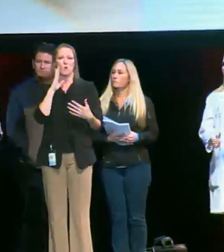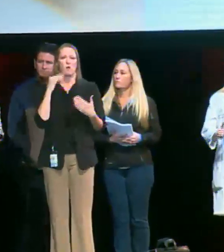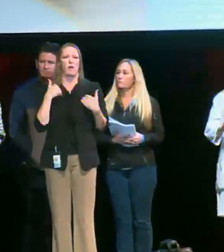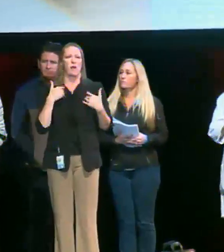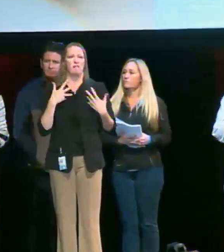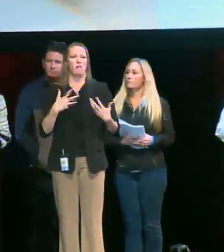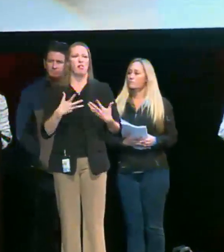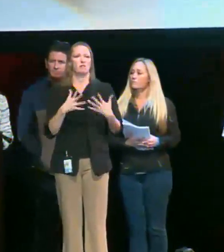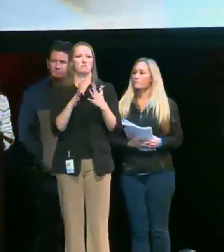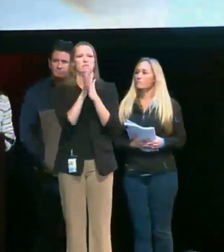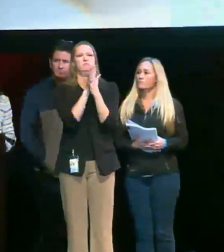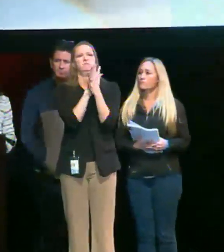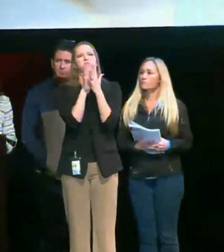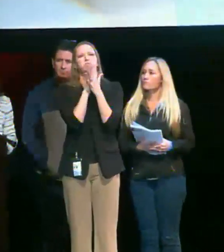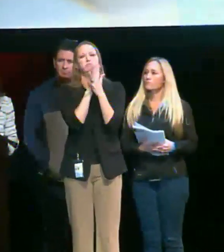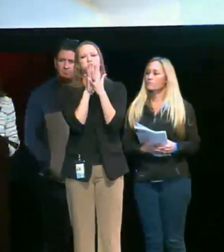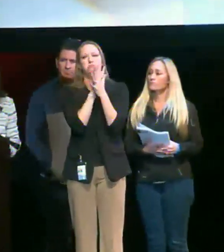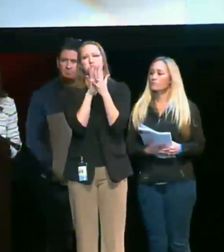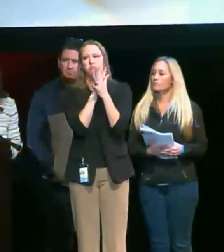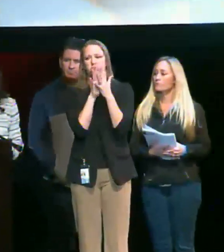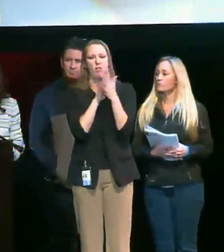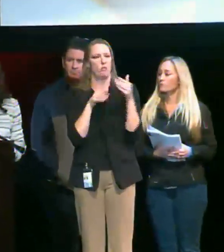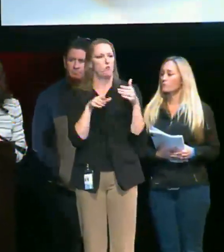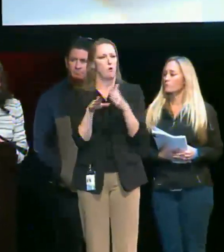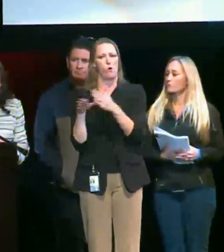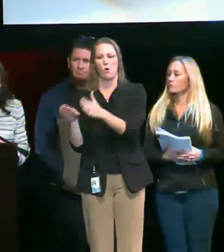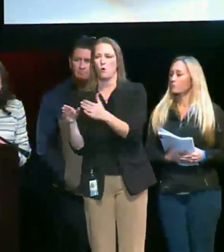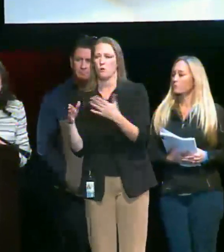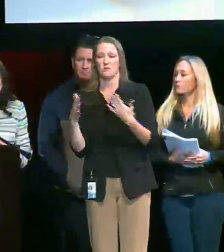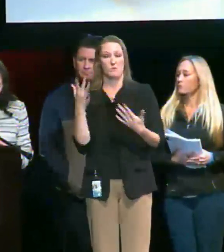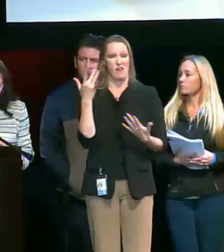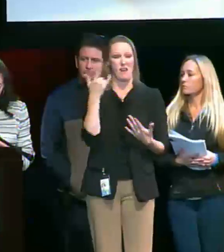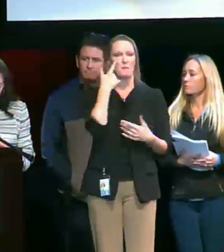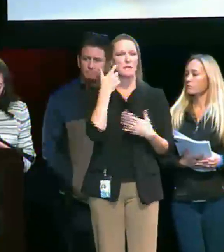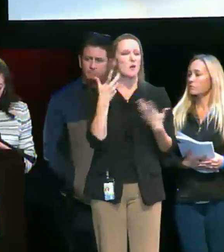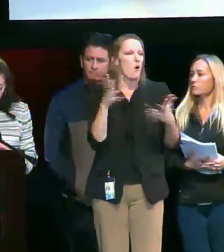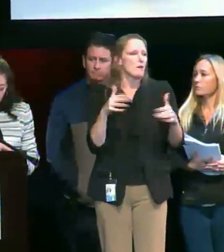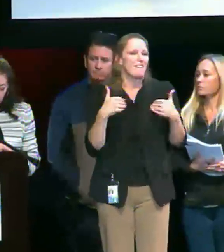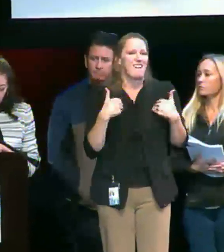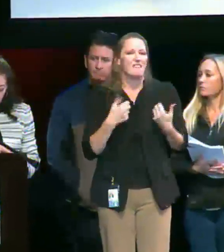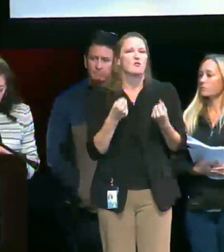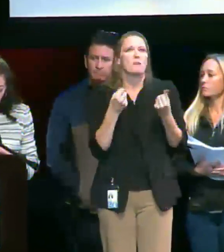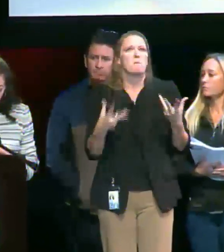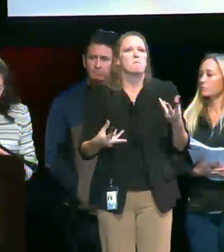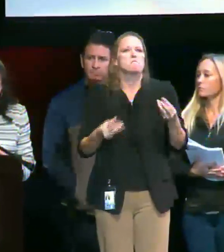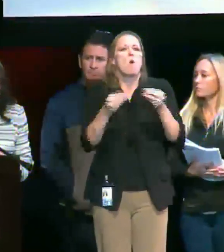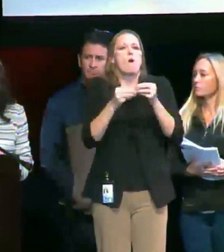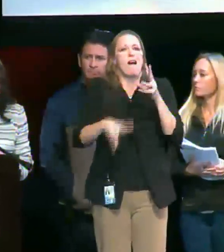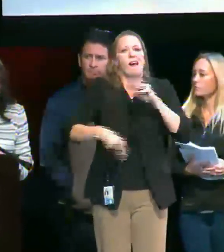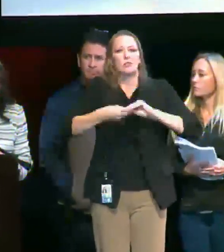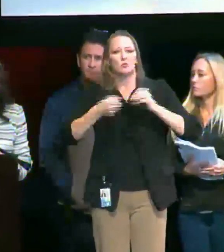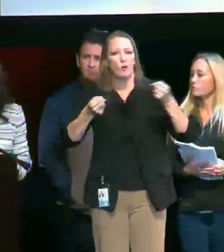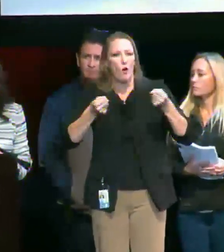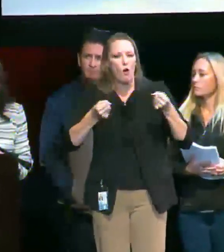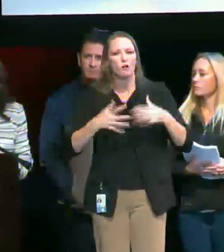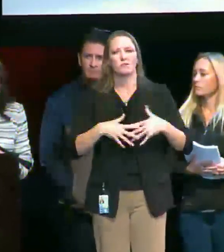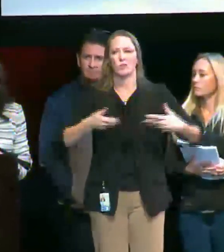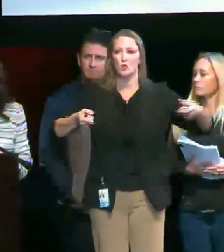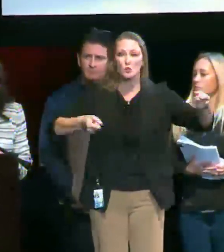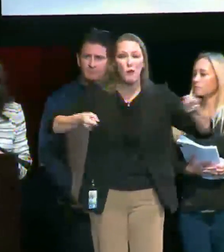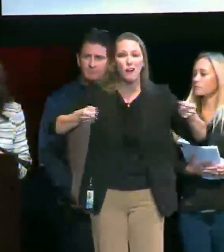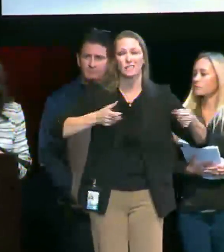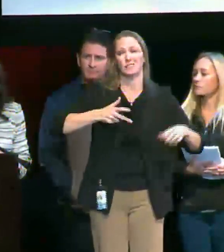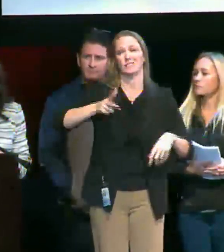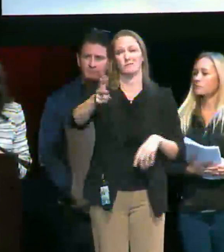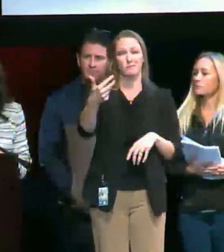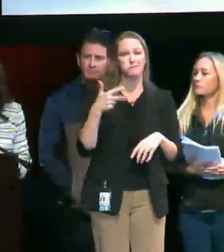competition for roadway because there's so much additional traffic that's in there now in terms of these trucks that are coming back and